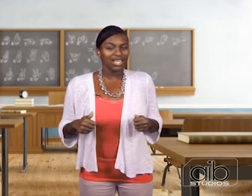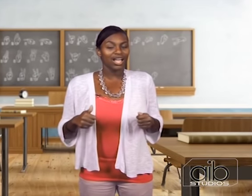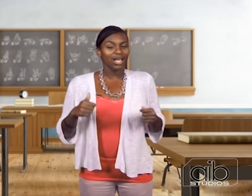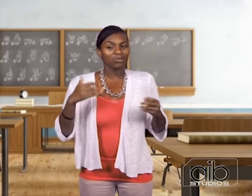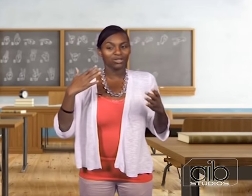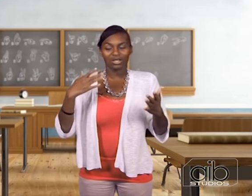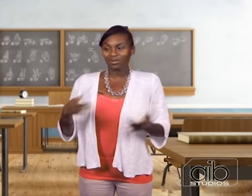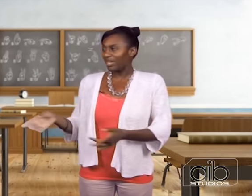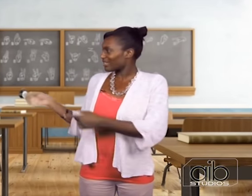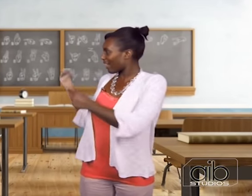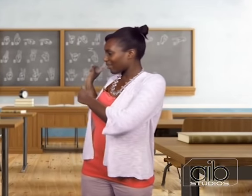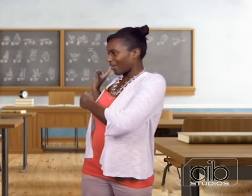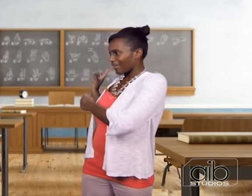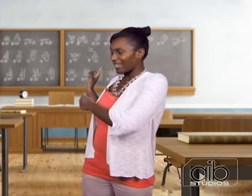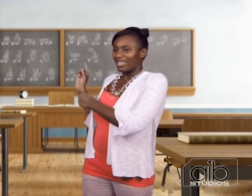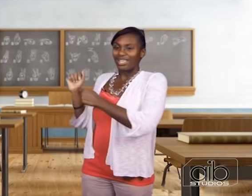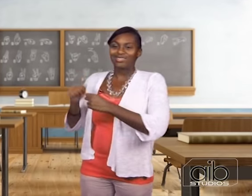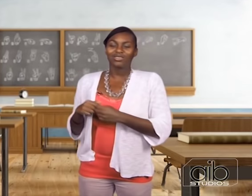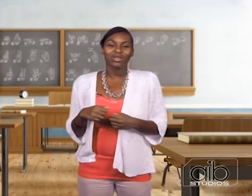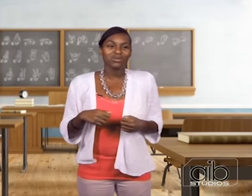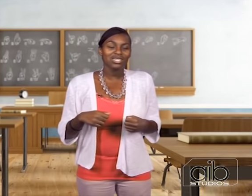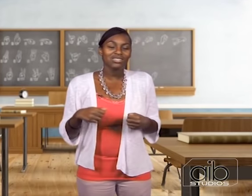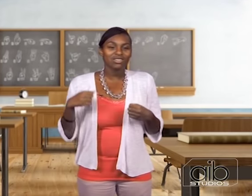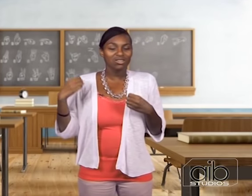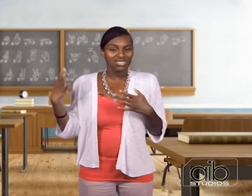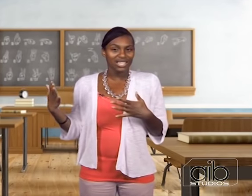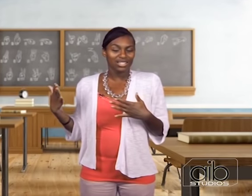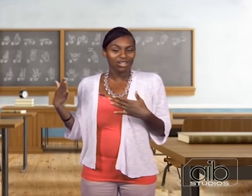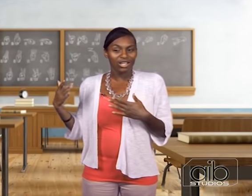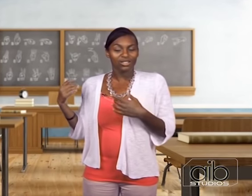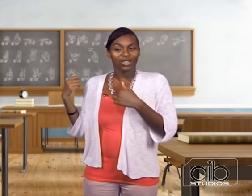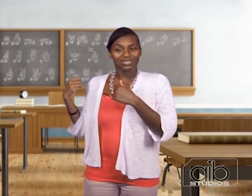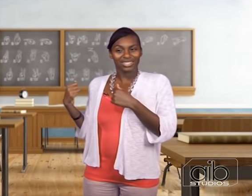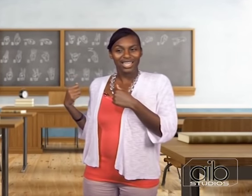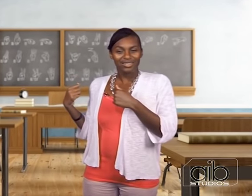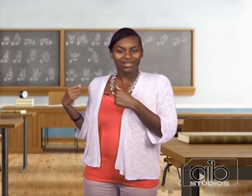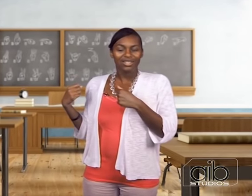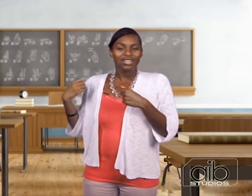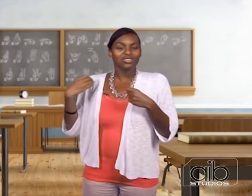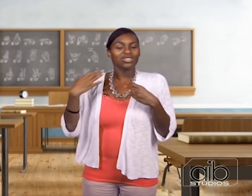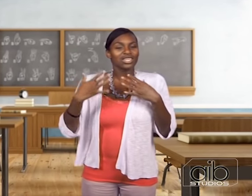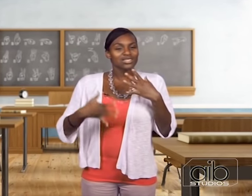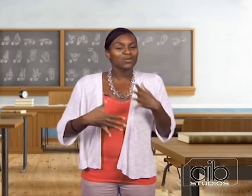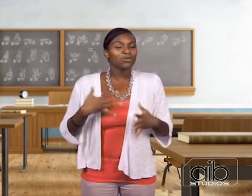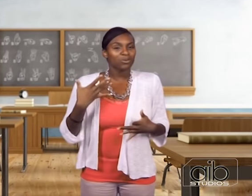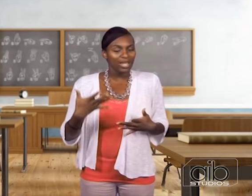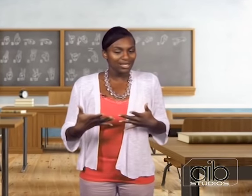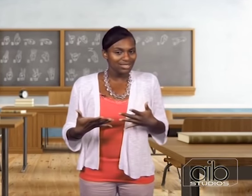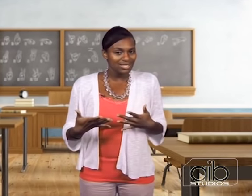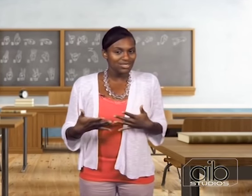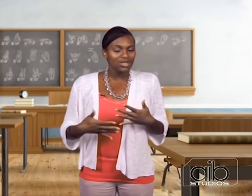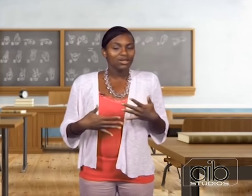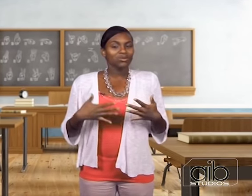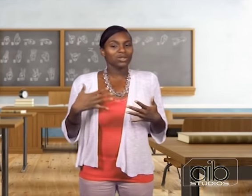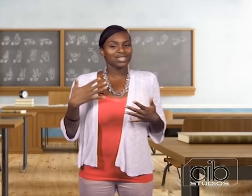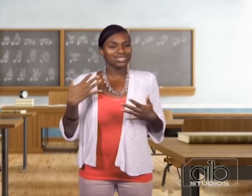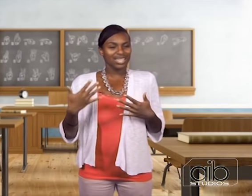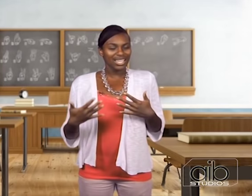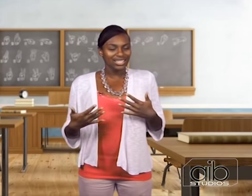I put up a dialogue. And so that we could start signing the dialogue together so you get some more practice with